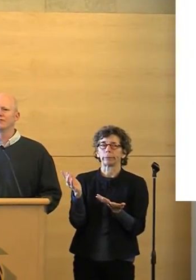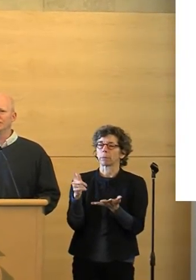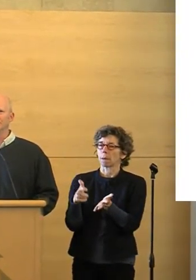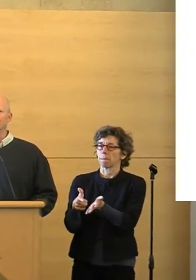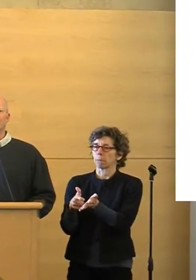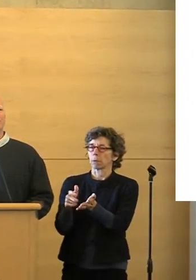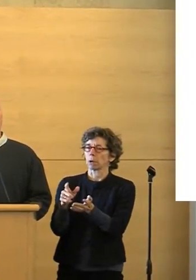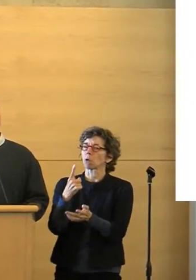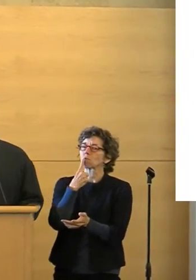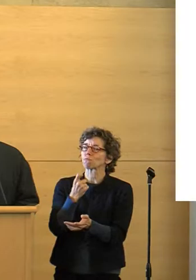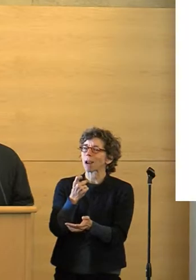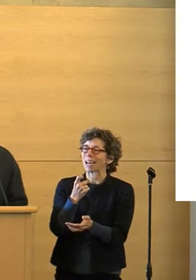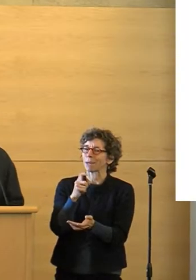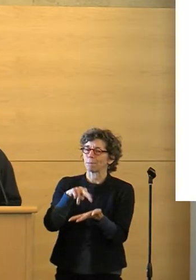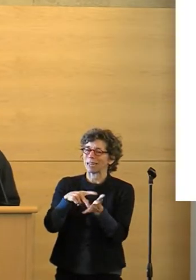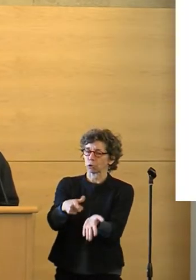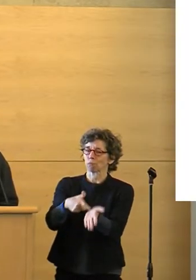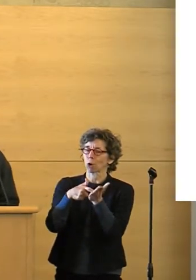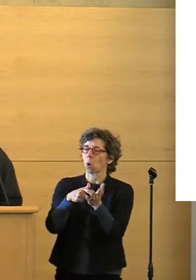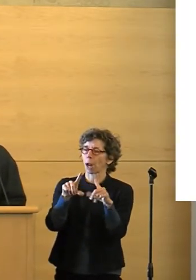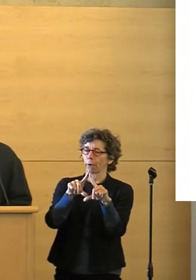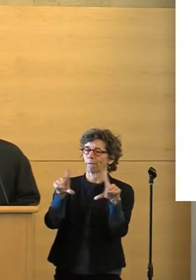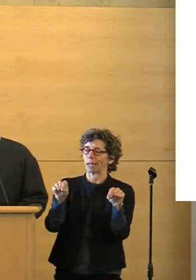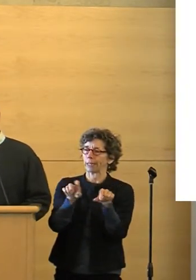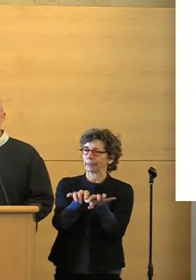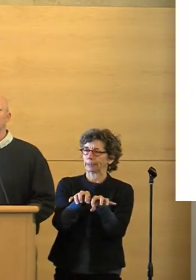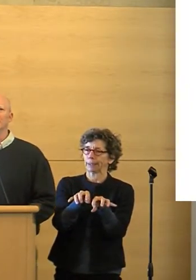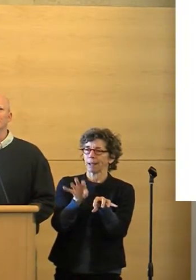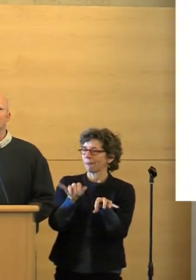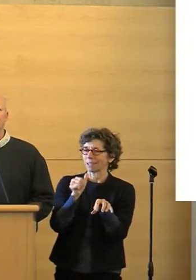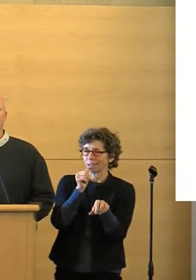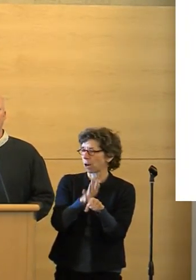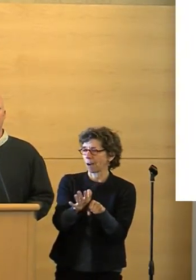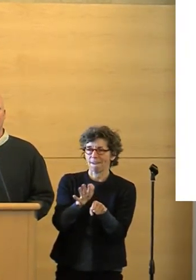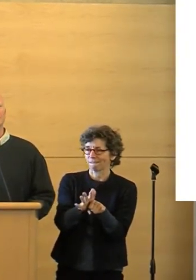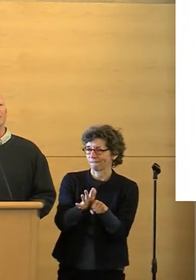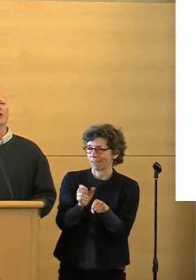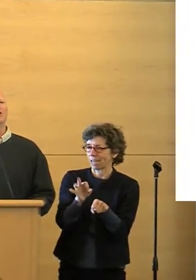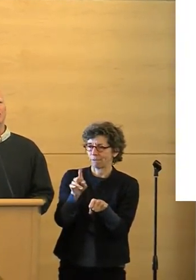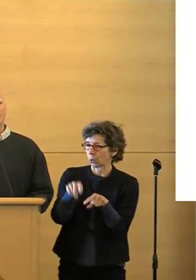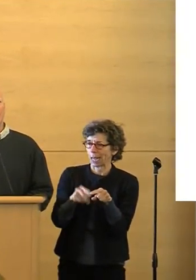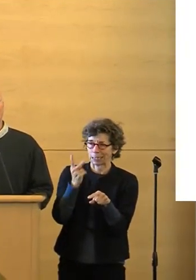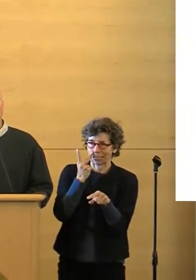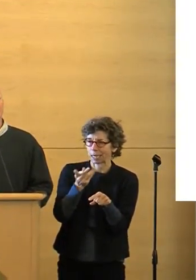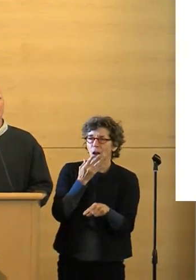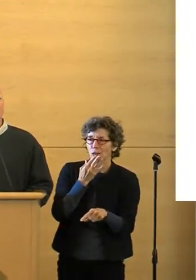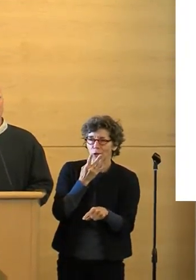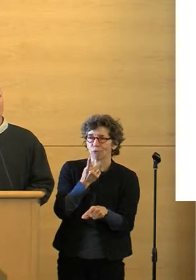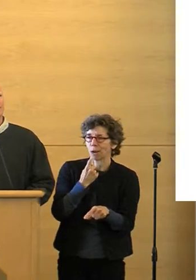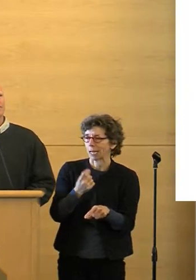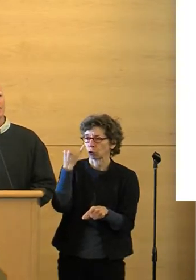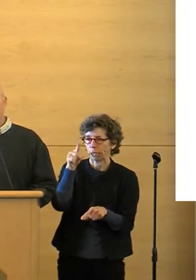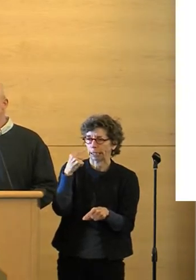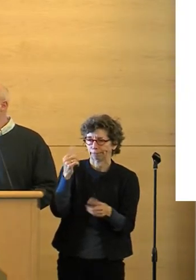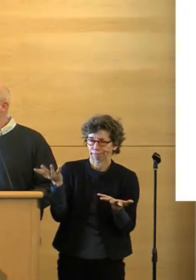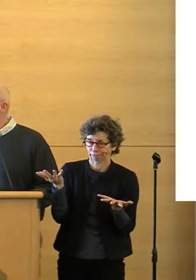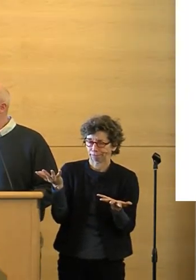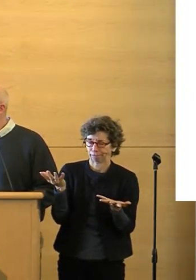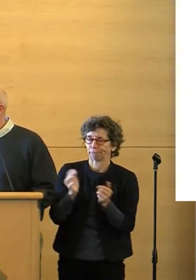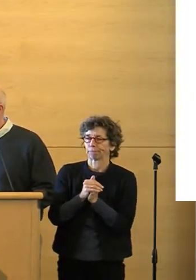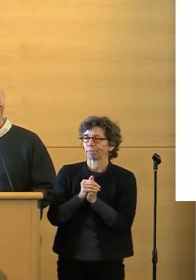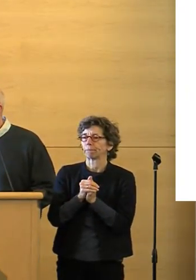to add captions to videos. We need to not use color as the only means of communicating information. So